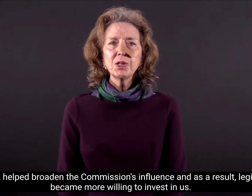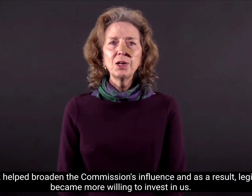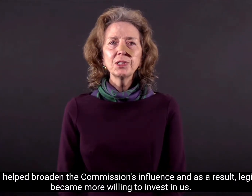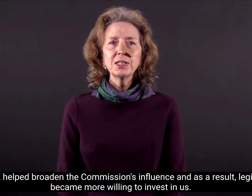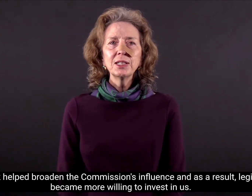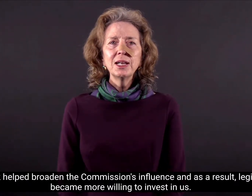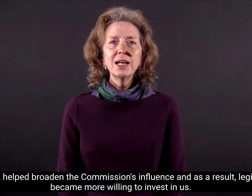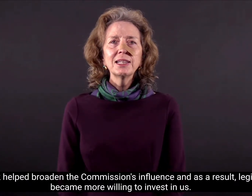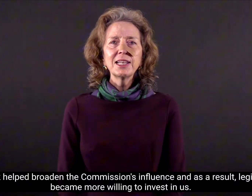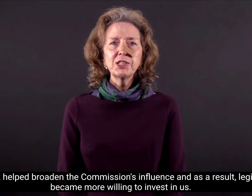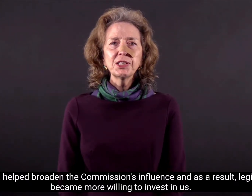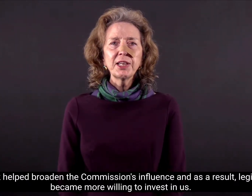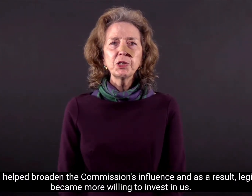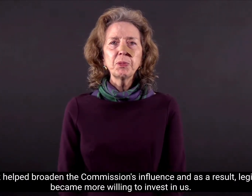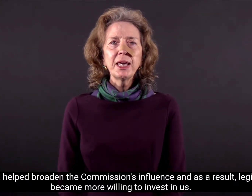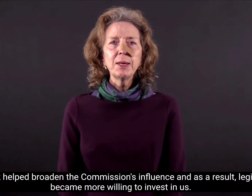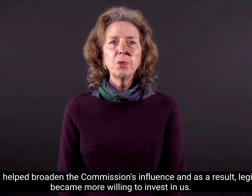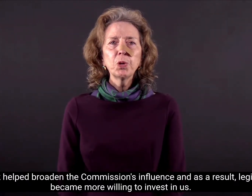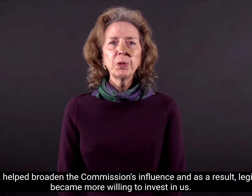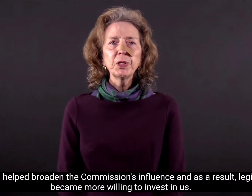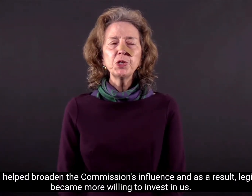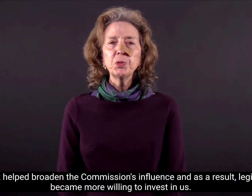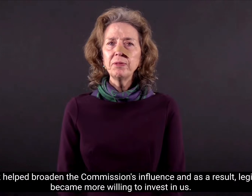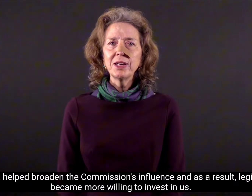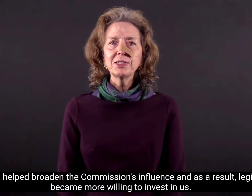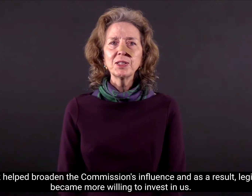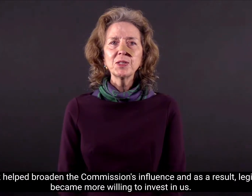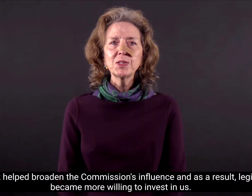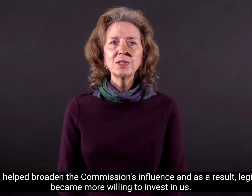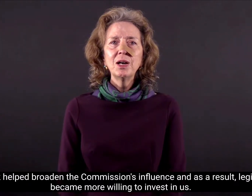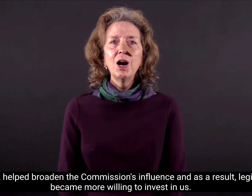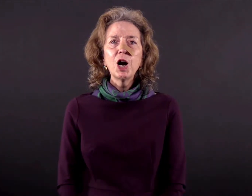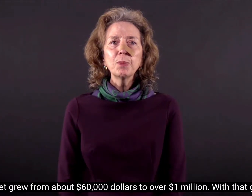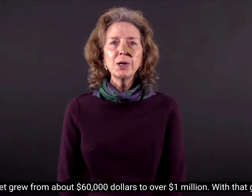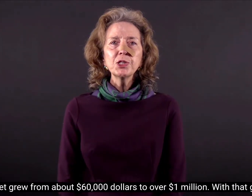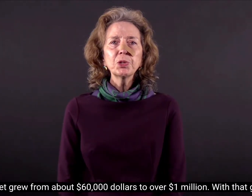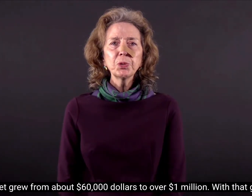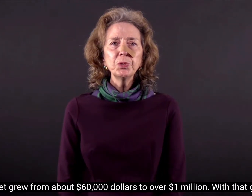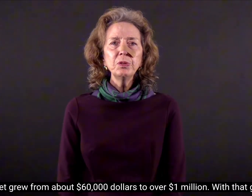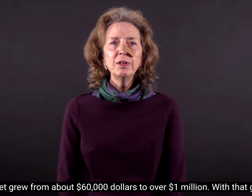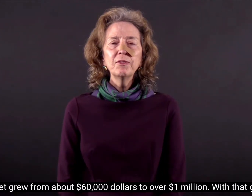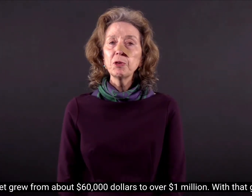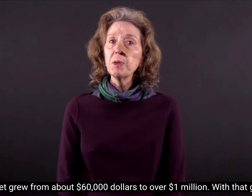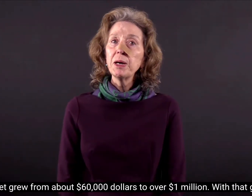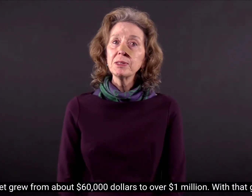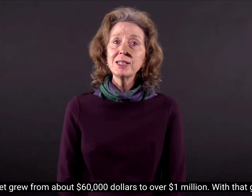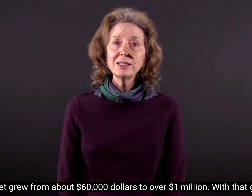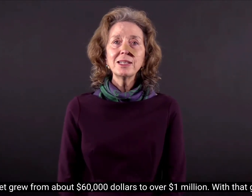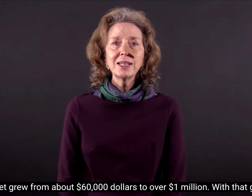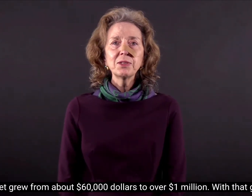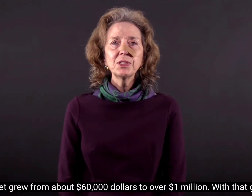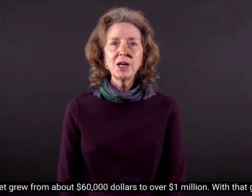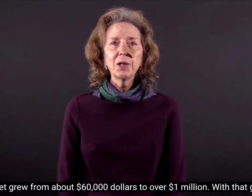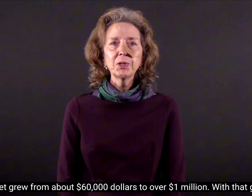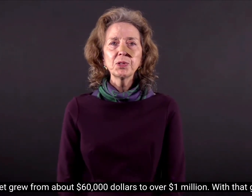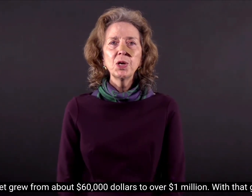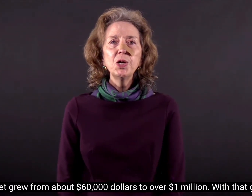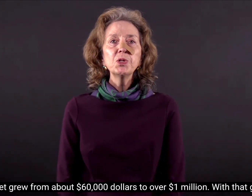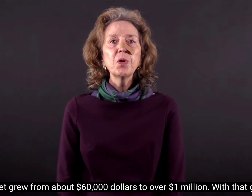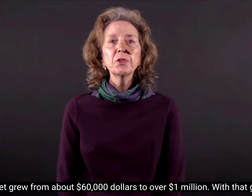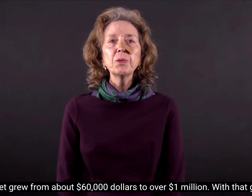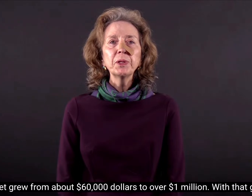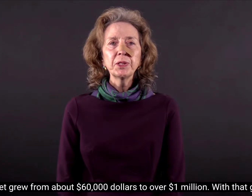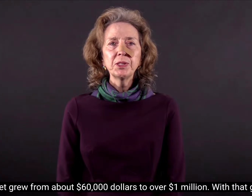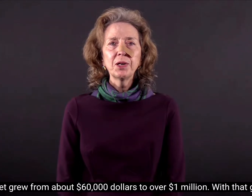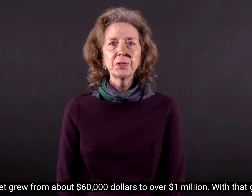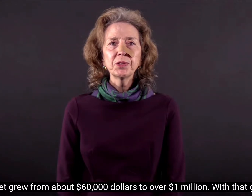as a result, legislators became more willing to invest in us. Our budget grew from about $60,000